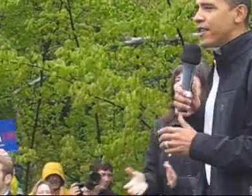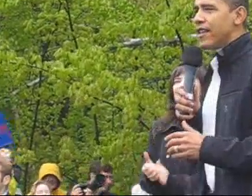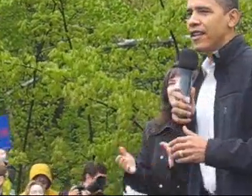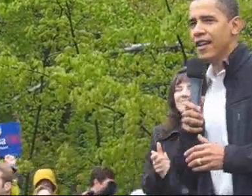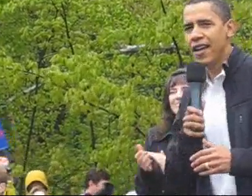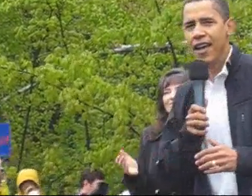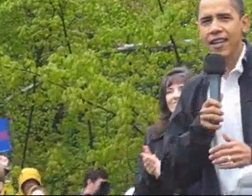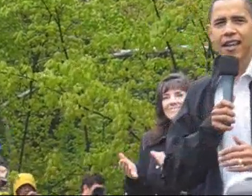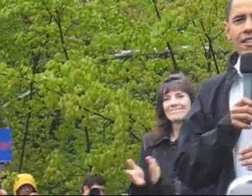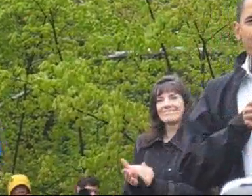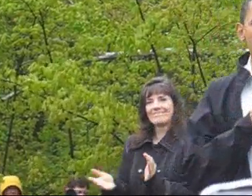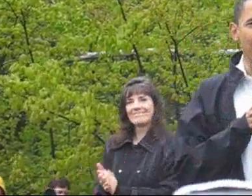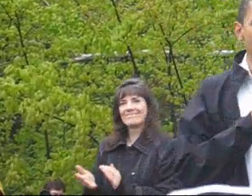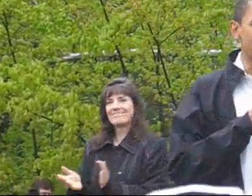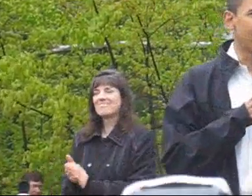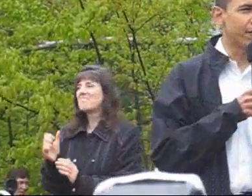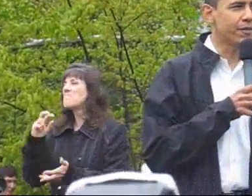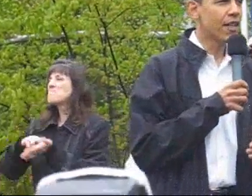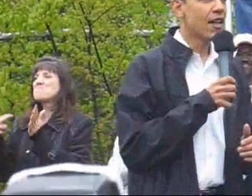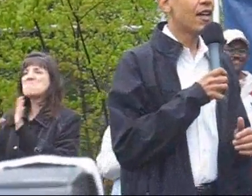anything.